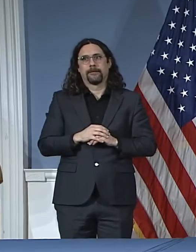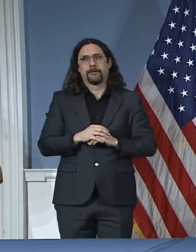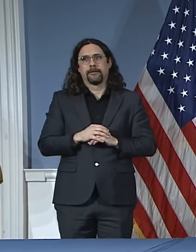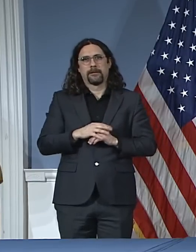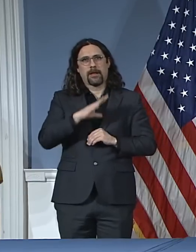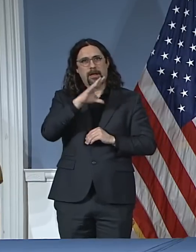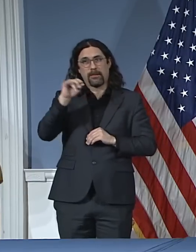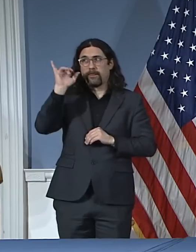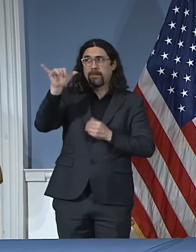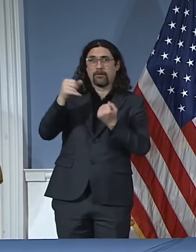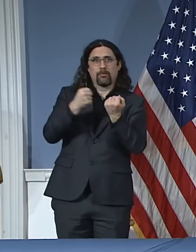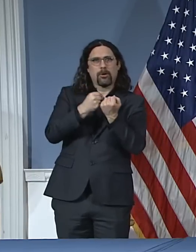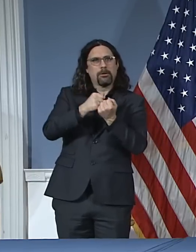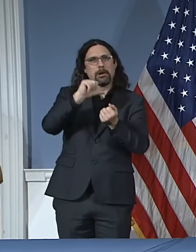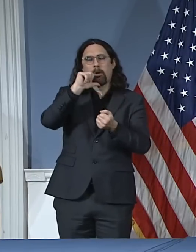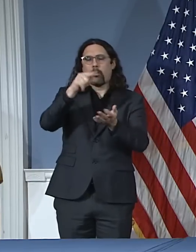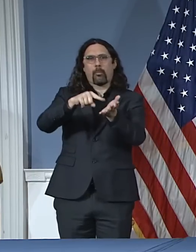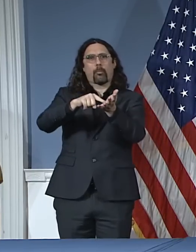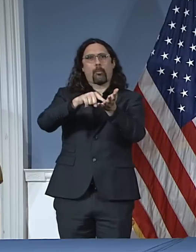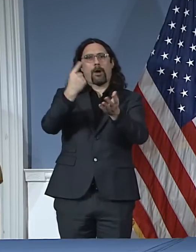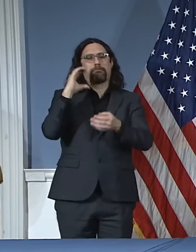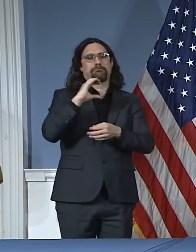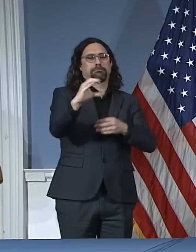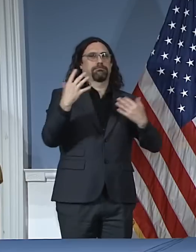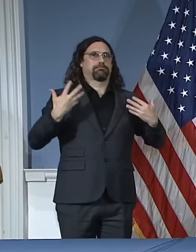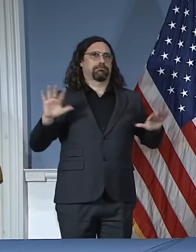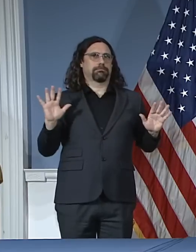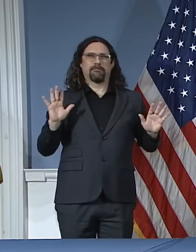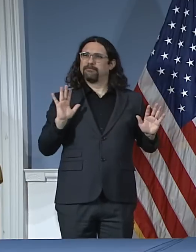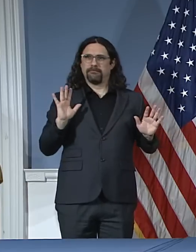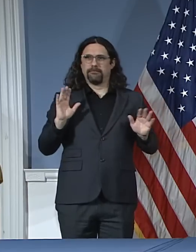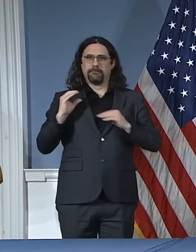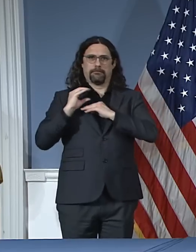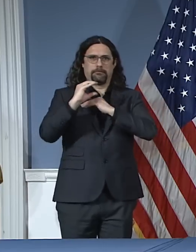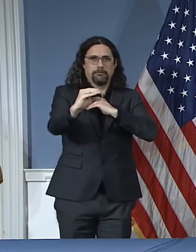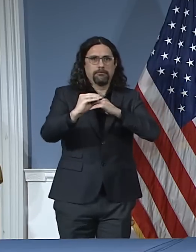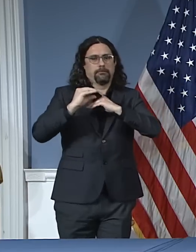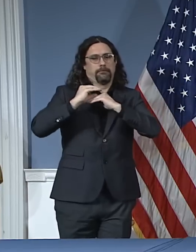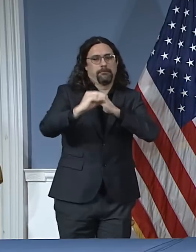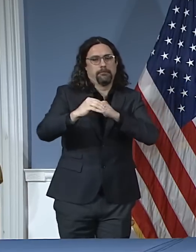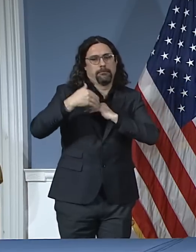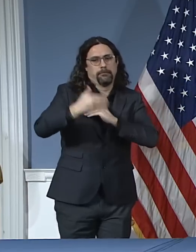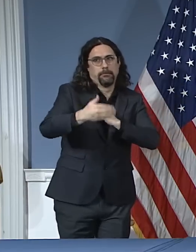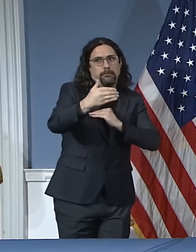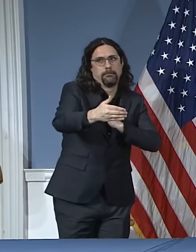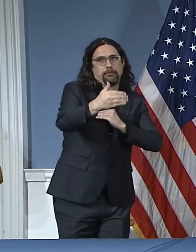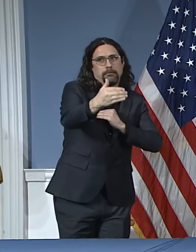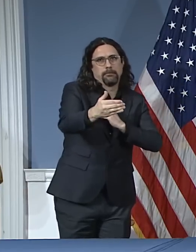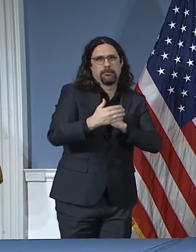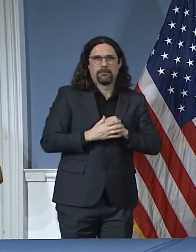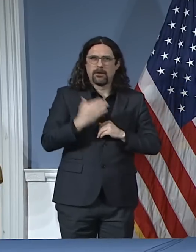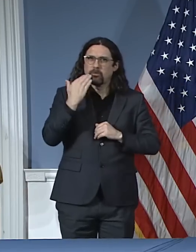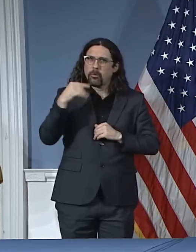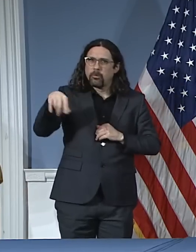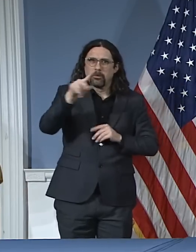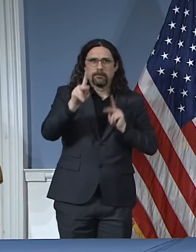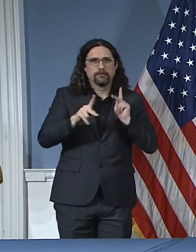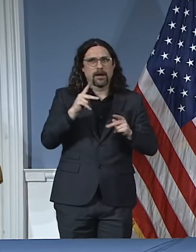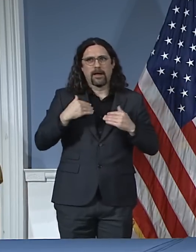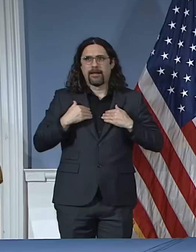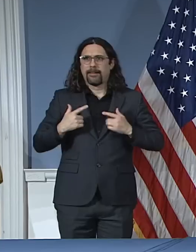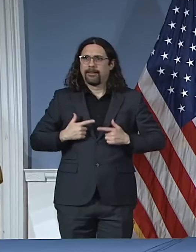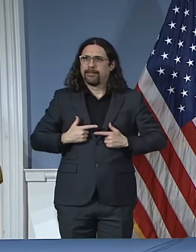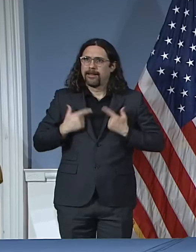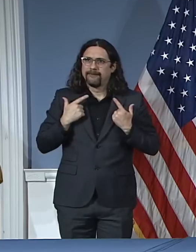in their lives. We don't have that yet, however. I'm desperately concerned that a lot of New Yorkers are running out of money, and that's the money they use to buy food, among